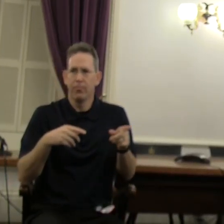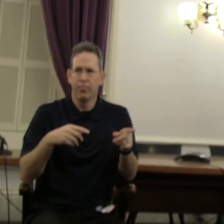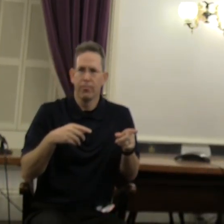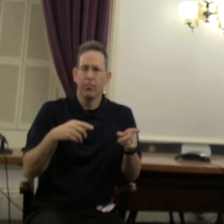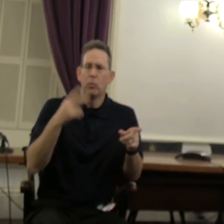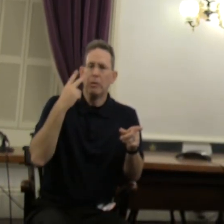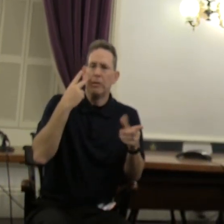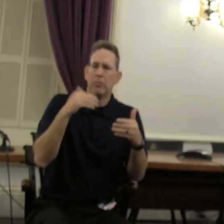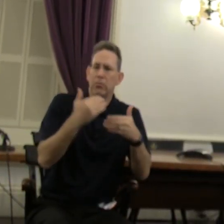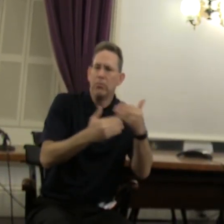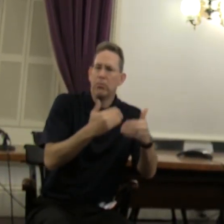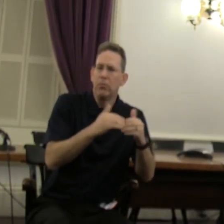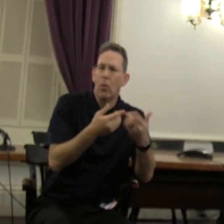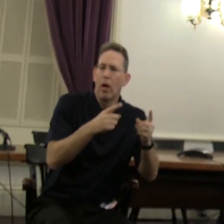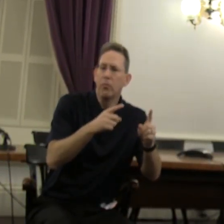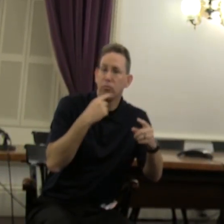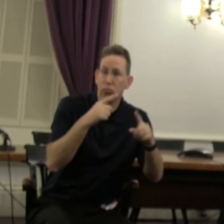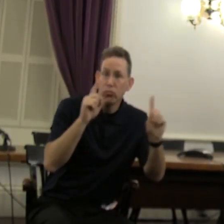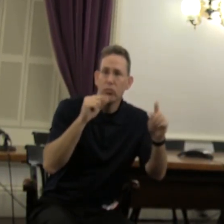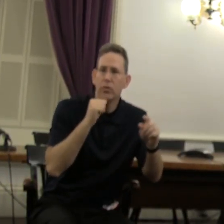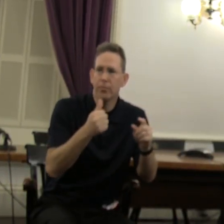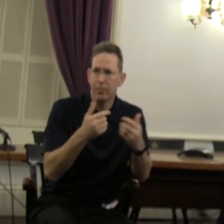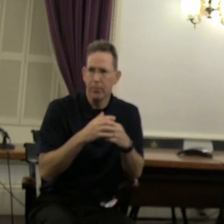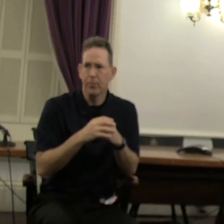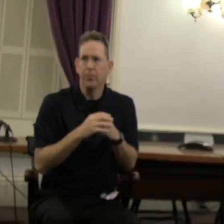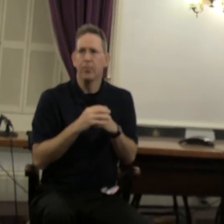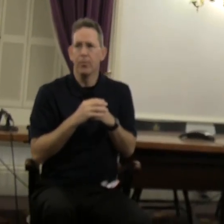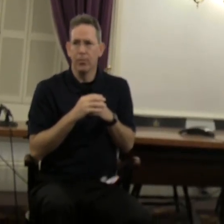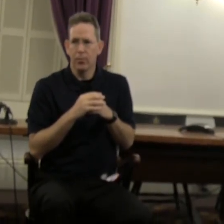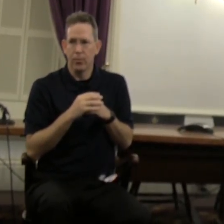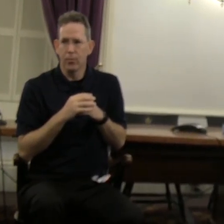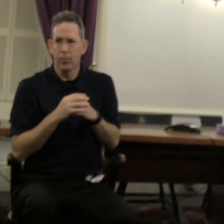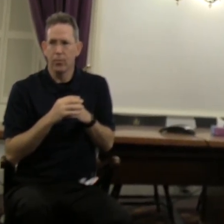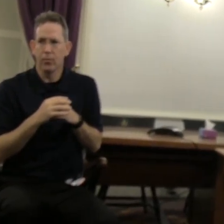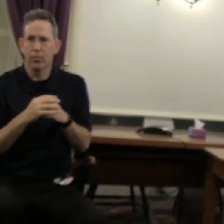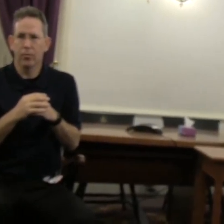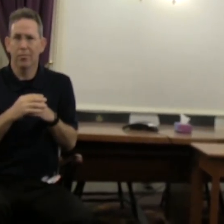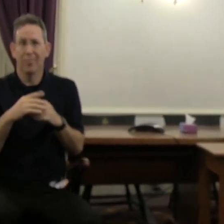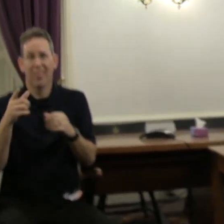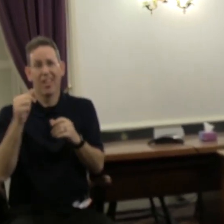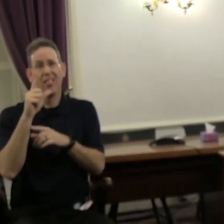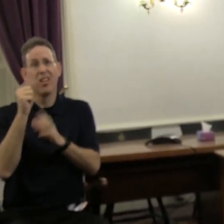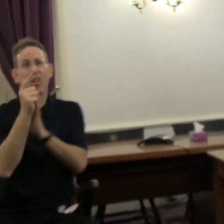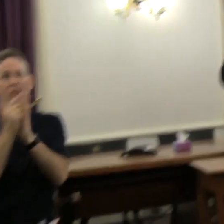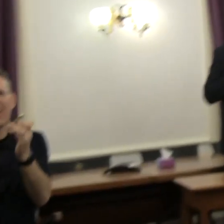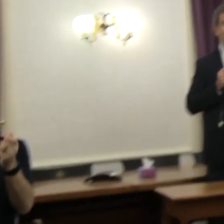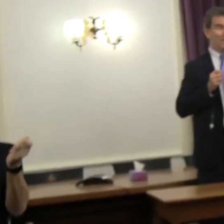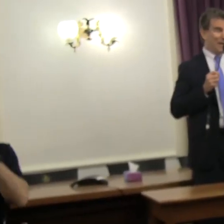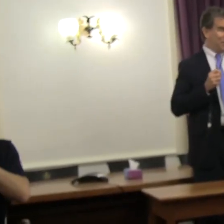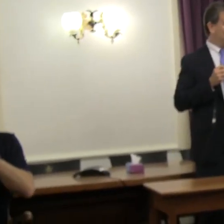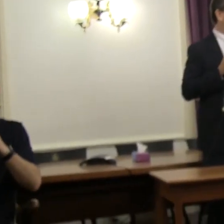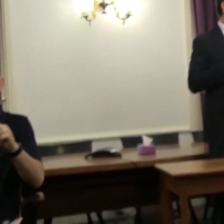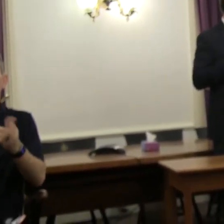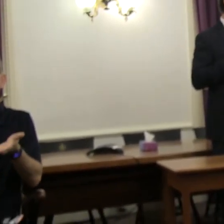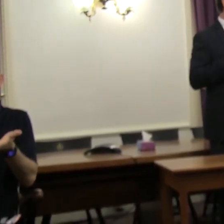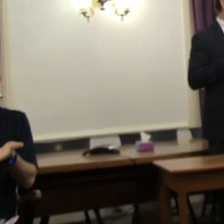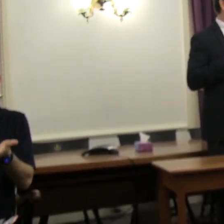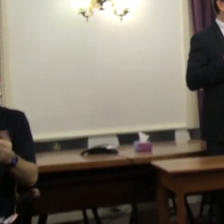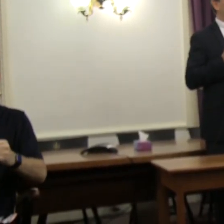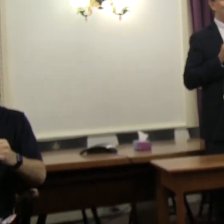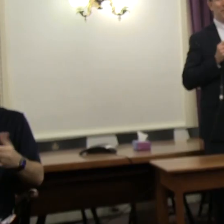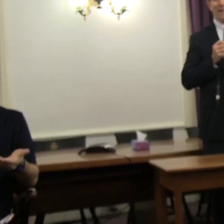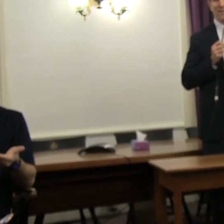those accessibility standards. There hasn't been a similar bill introduced in the Senate. With any luck, there probably won't be,